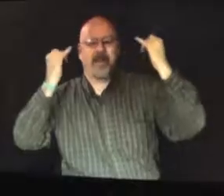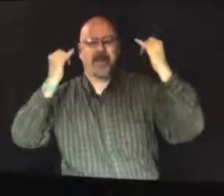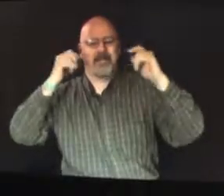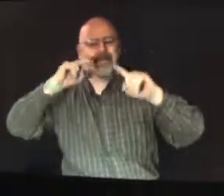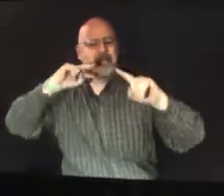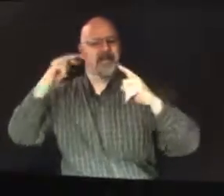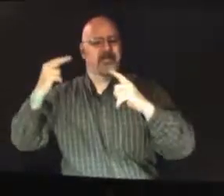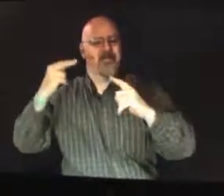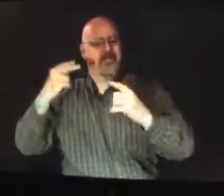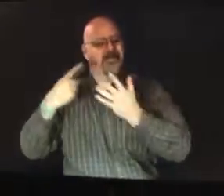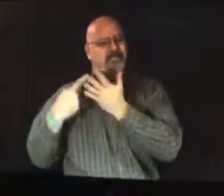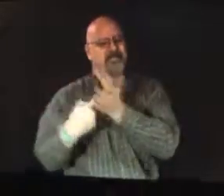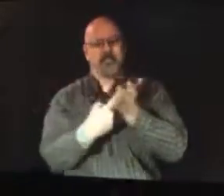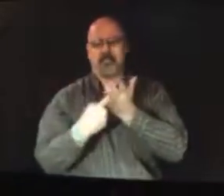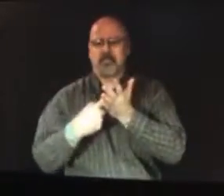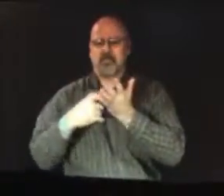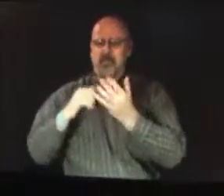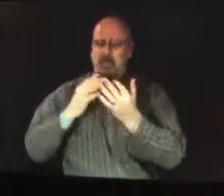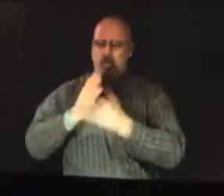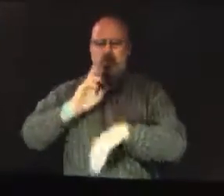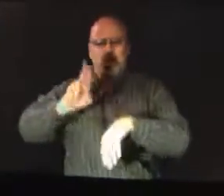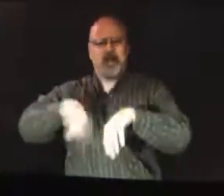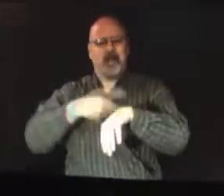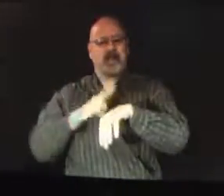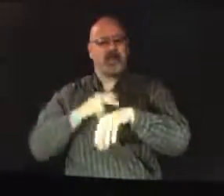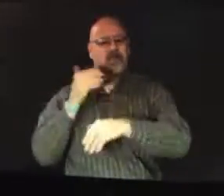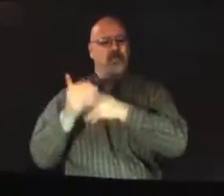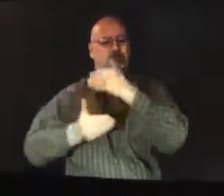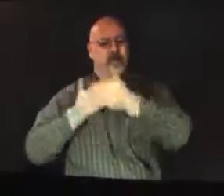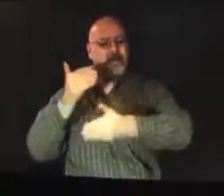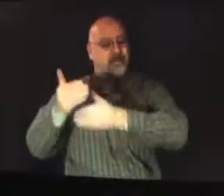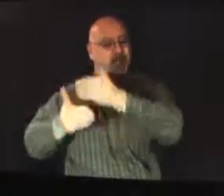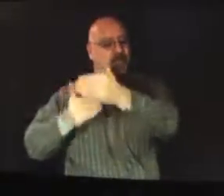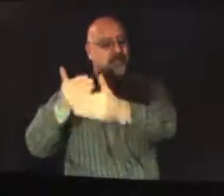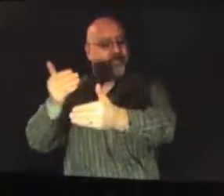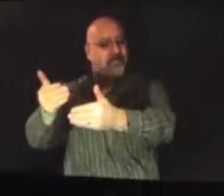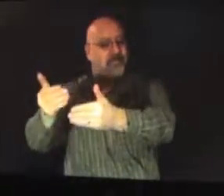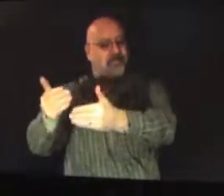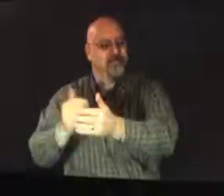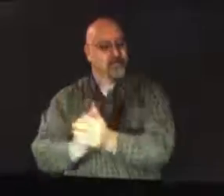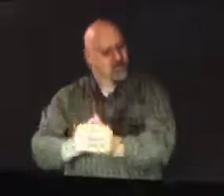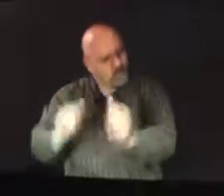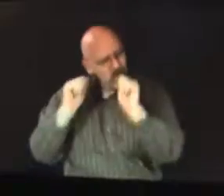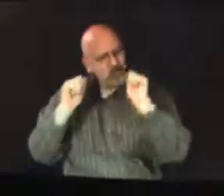all languages have their different type of creativity. It's really amazing.